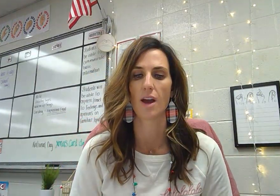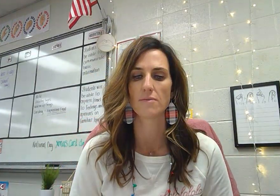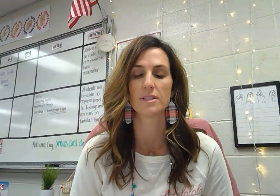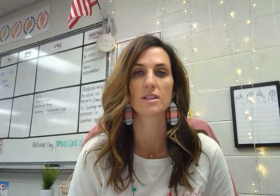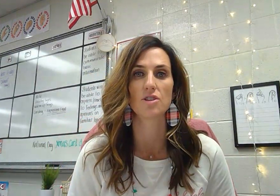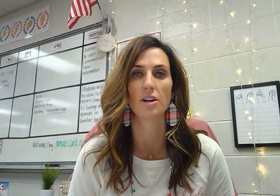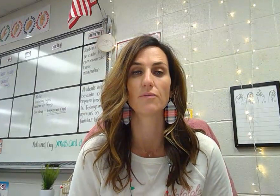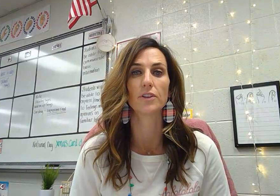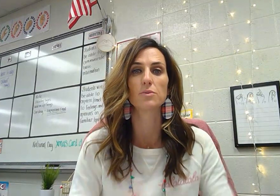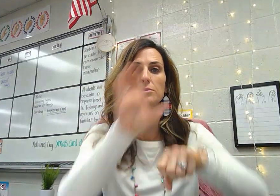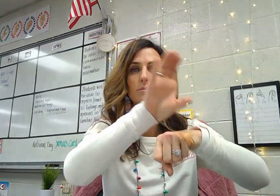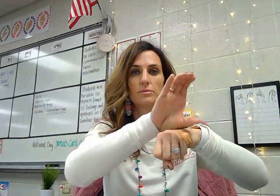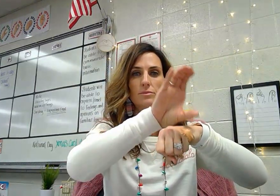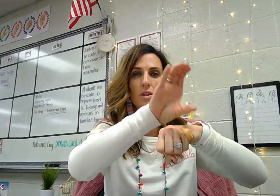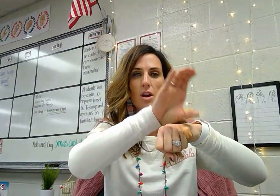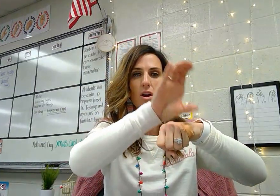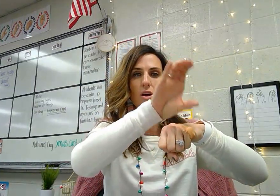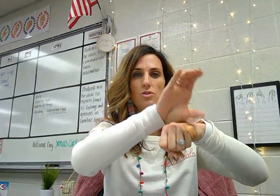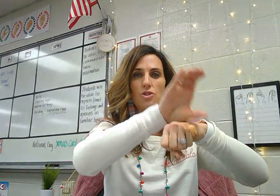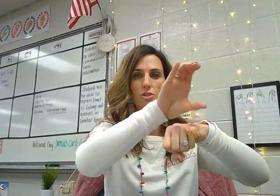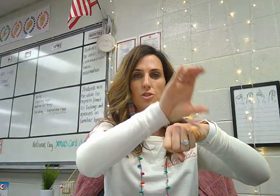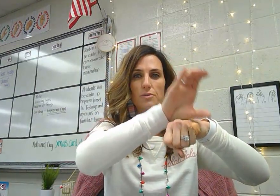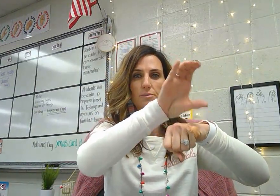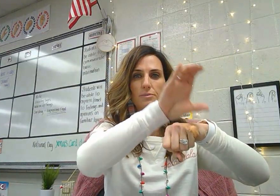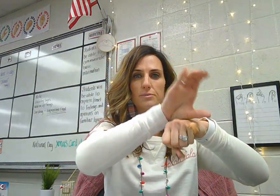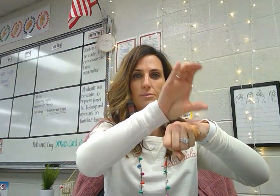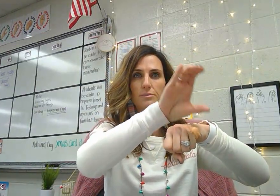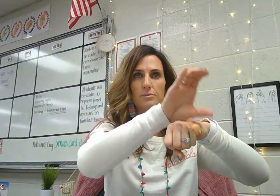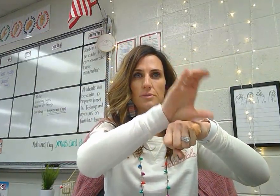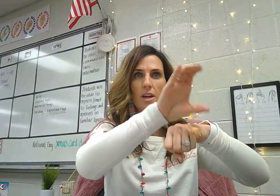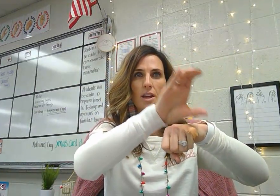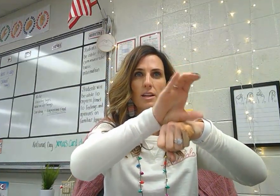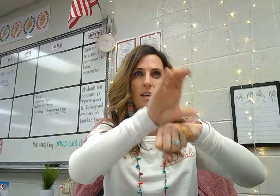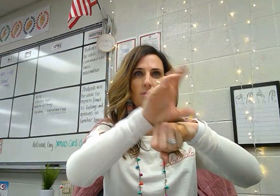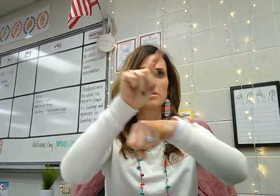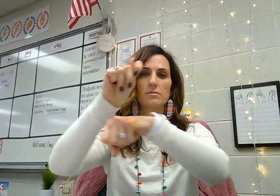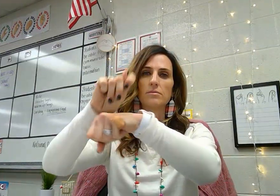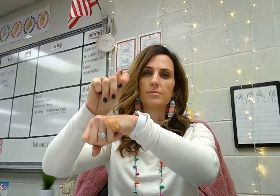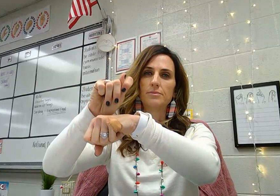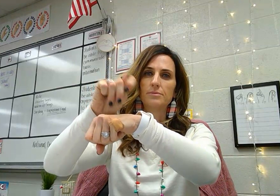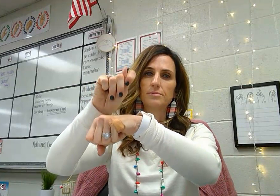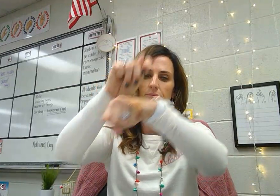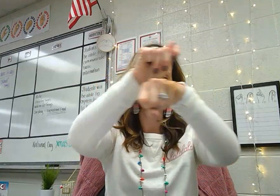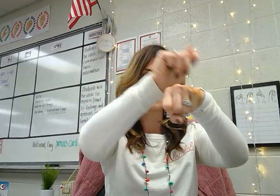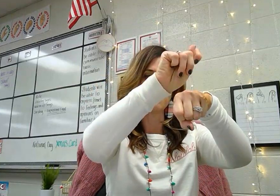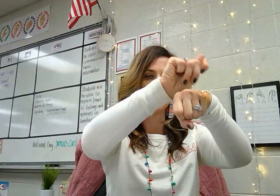Okay, let's get started. First one, church. Next one, temple.